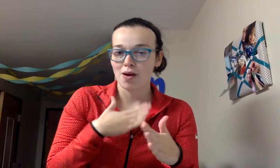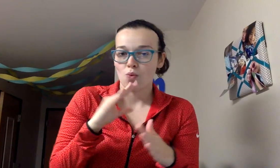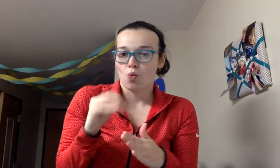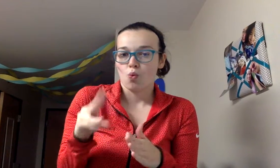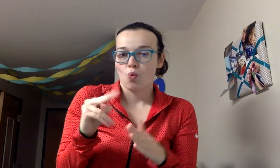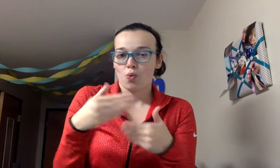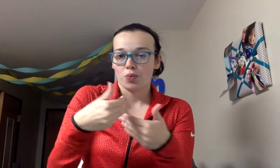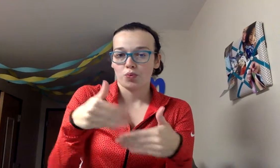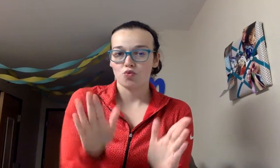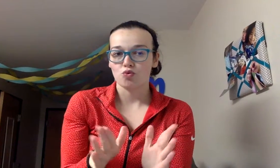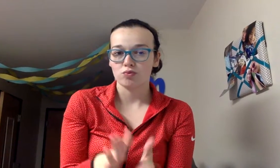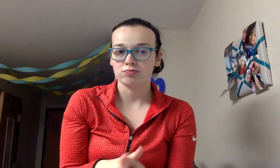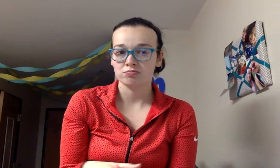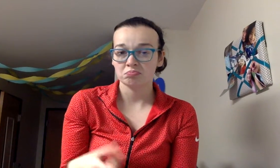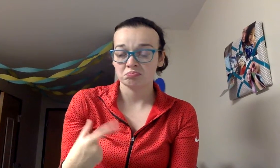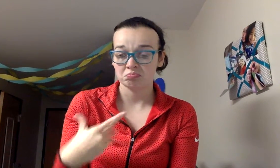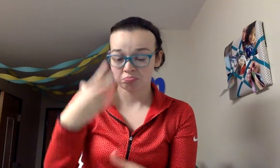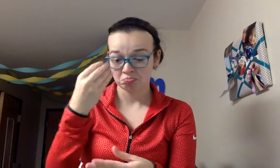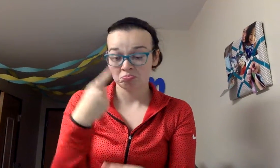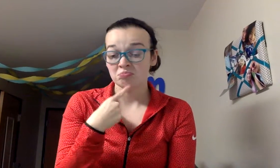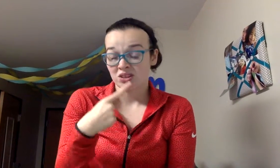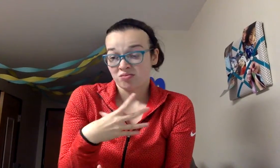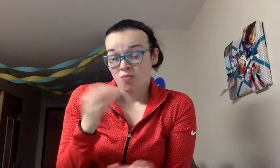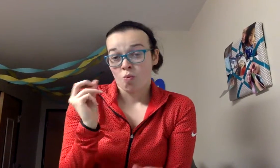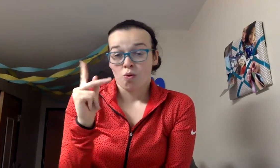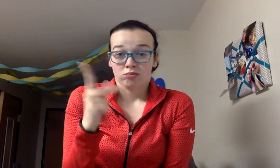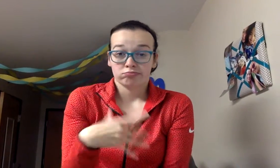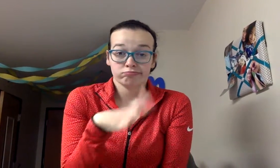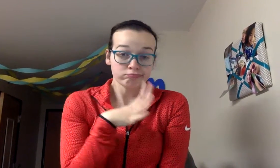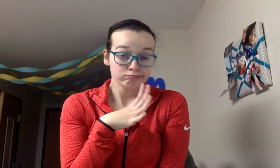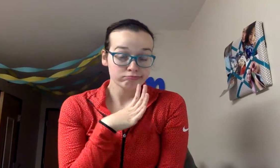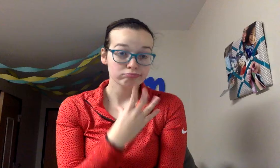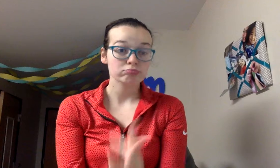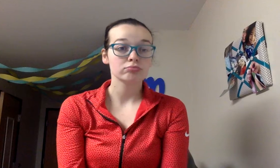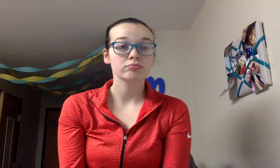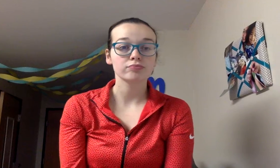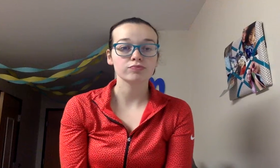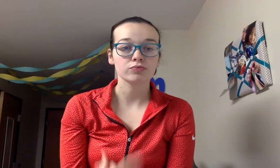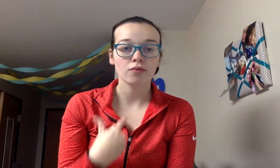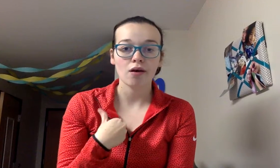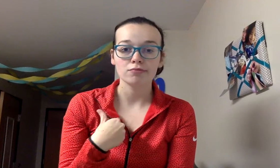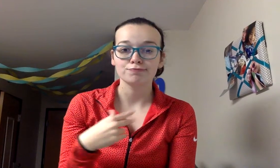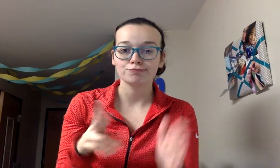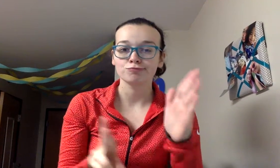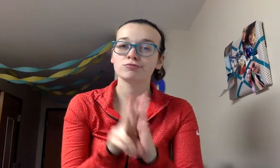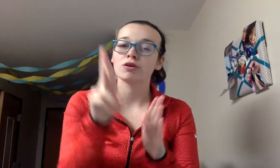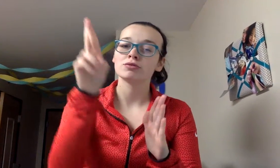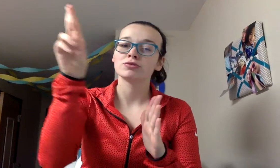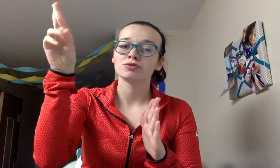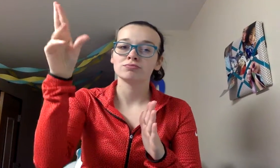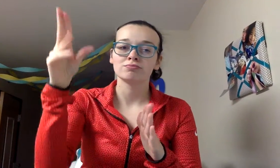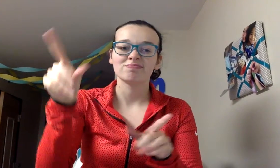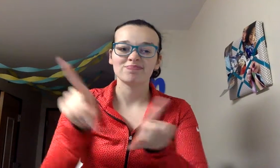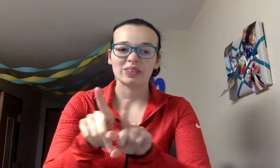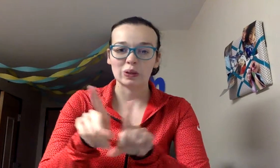said, "Okay." So I had a rocket ship, and we lived in a ranch, so I wanted an elevator. I wasn't sure where it would